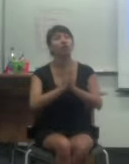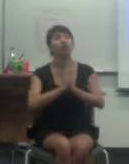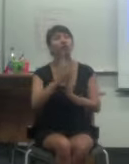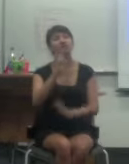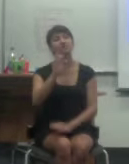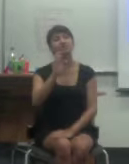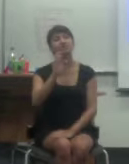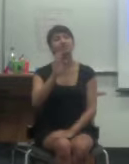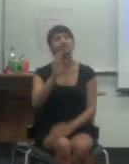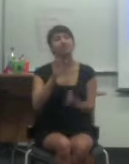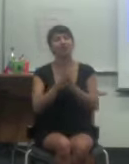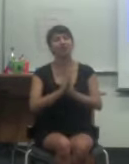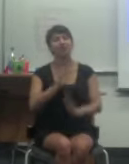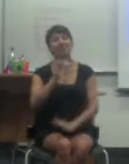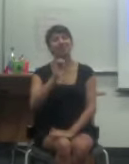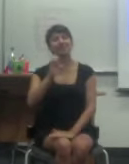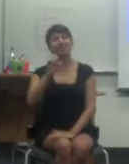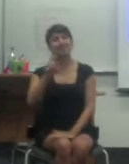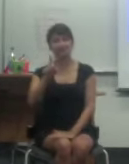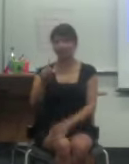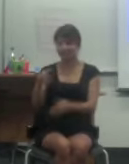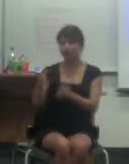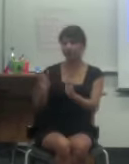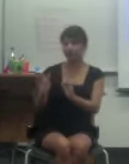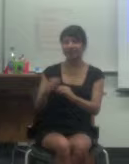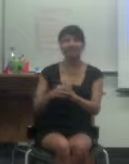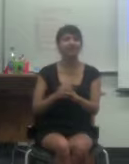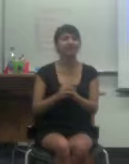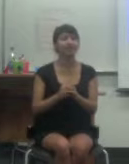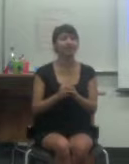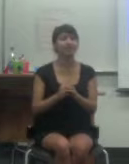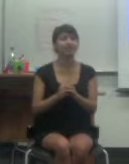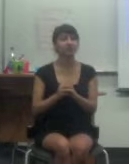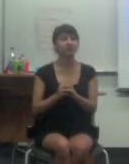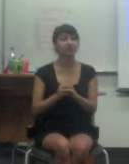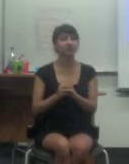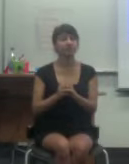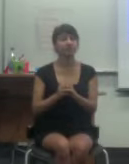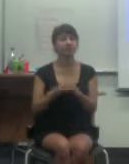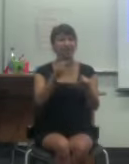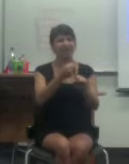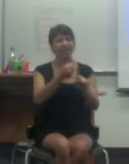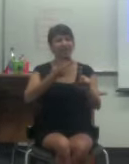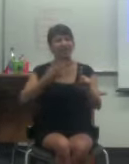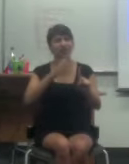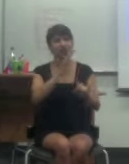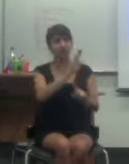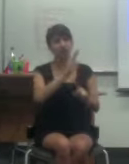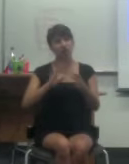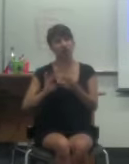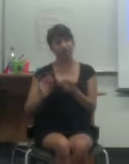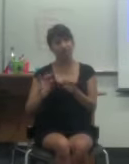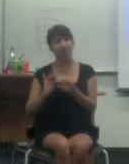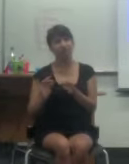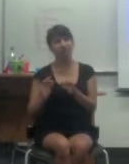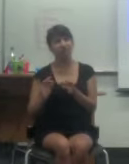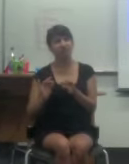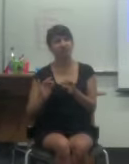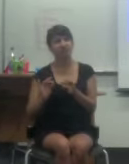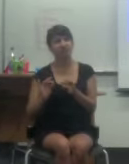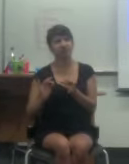Request to you. Granted. And going along with Mrs. Huber, you, is that